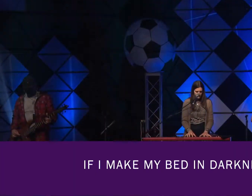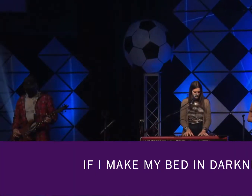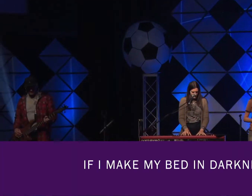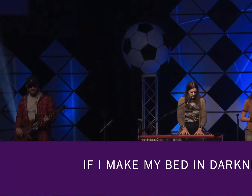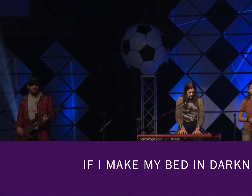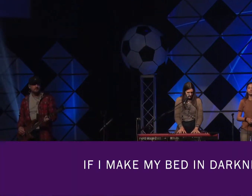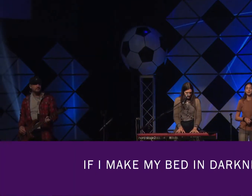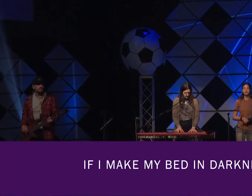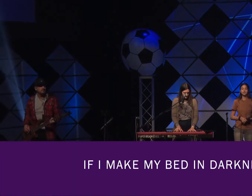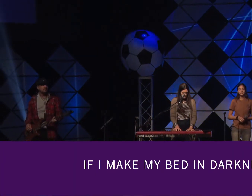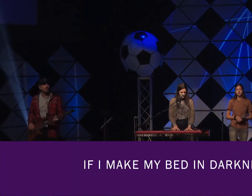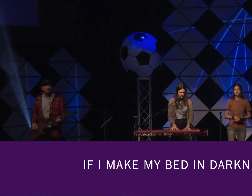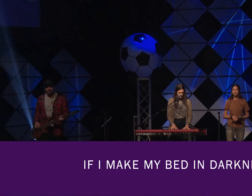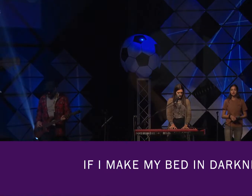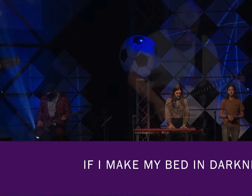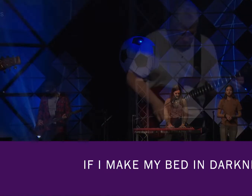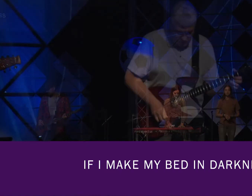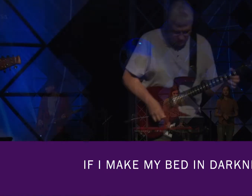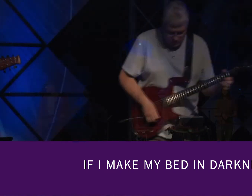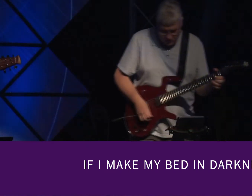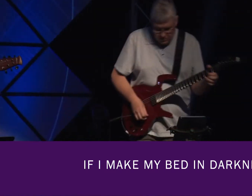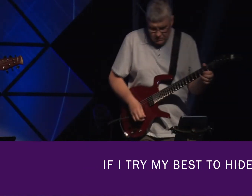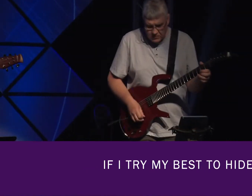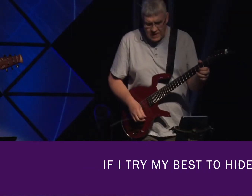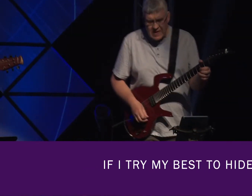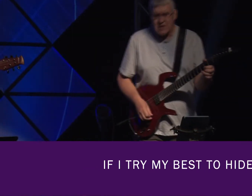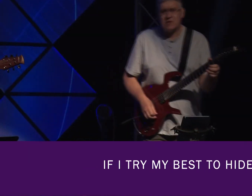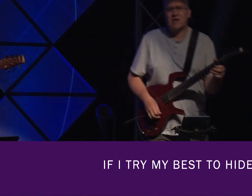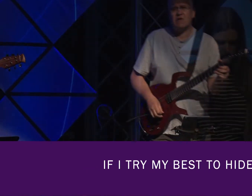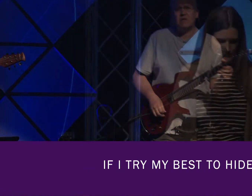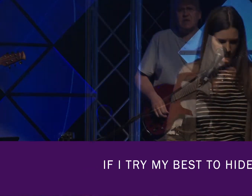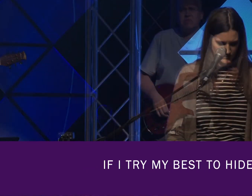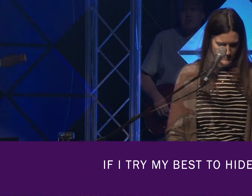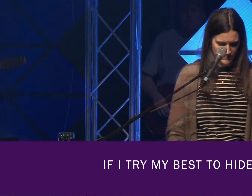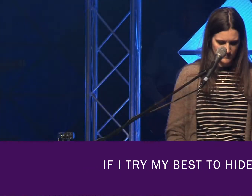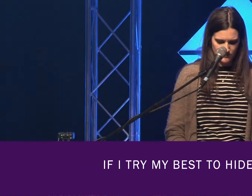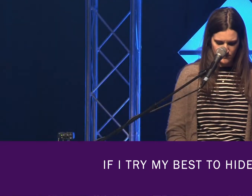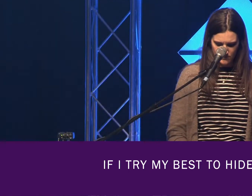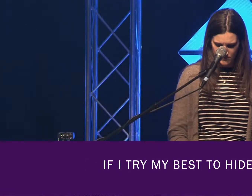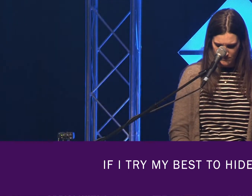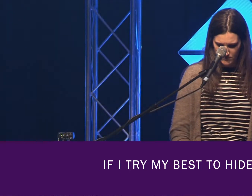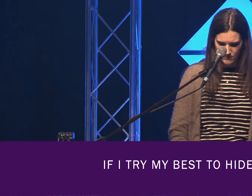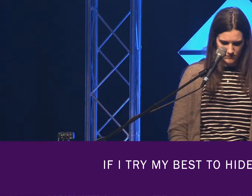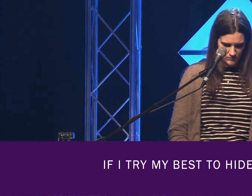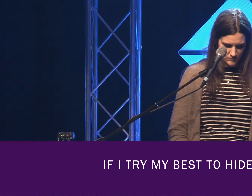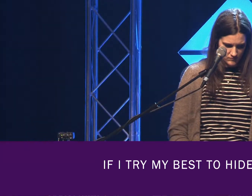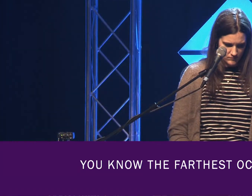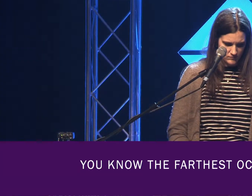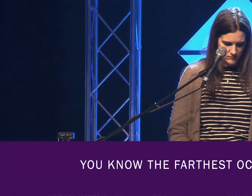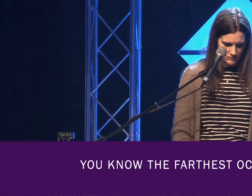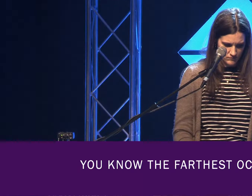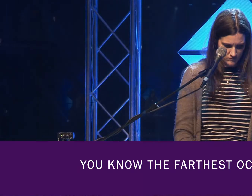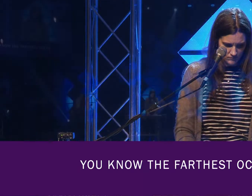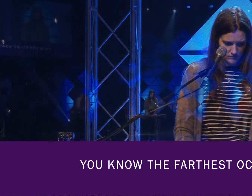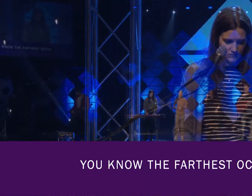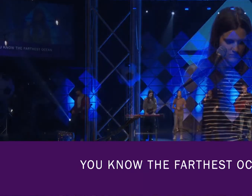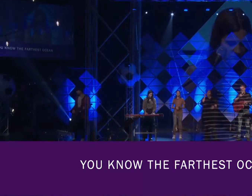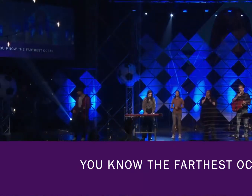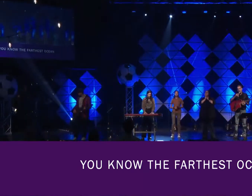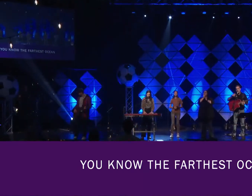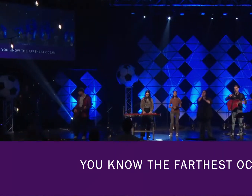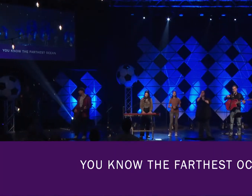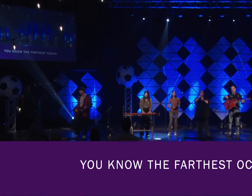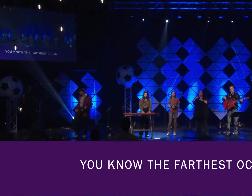If I make my bed in darkness, if I try my best to hide, you know